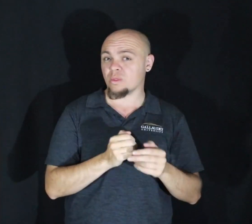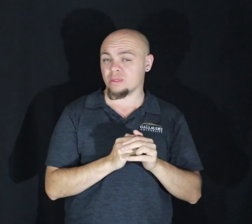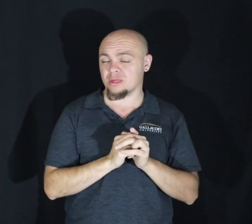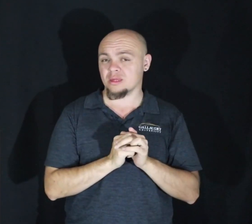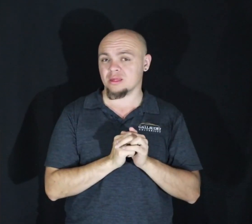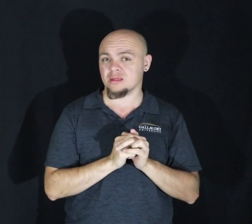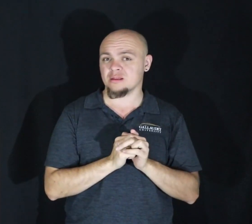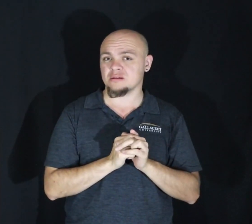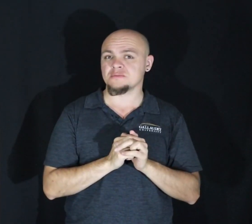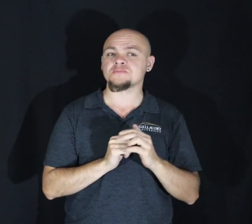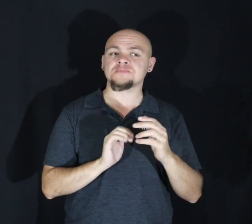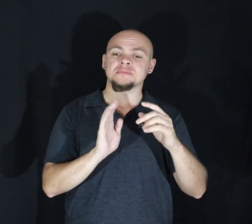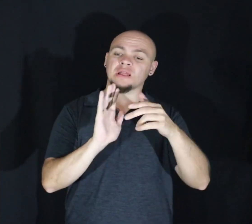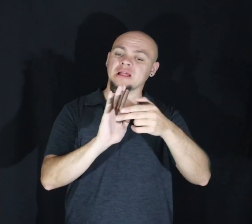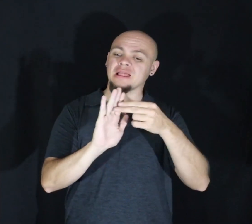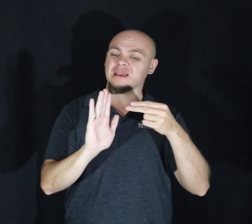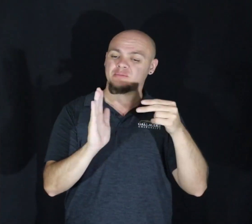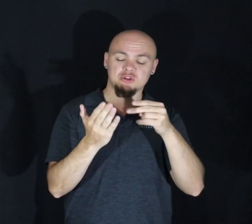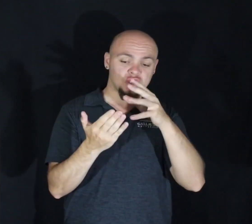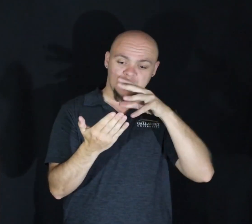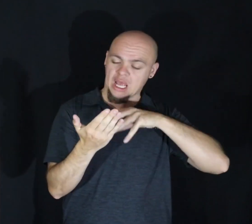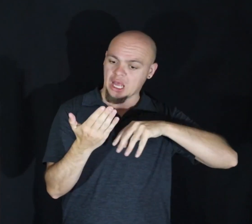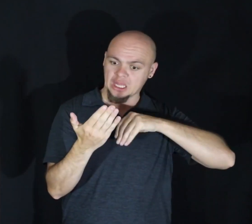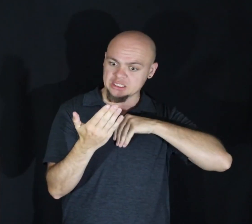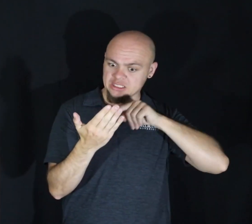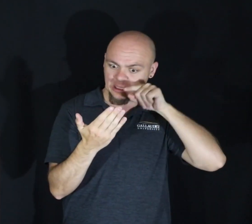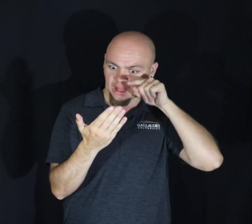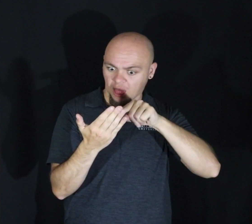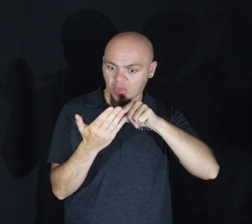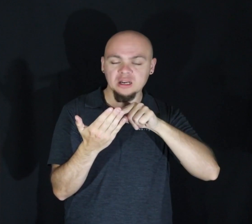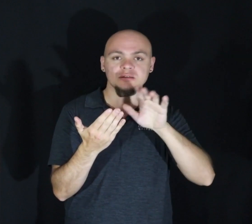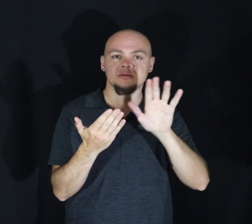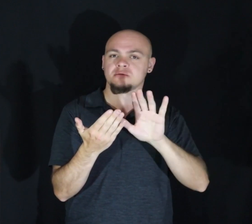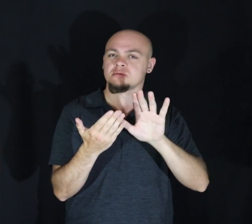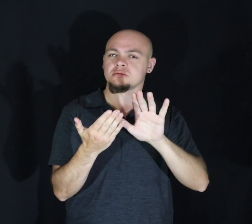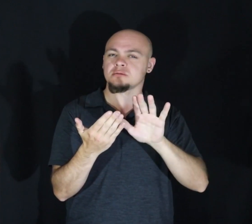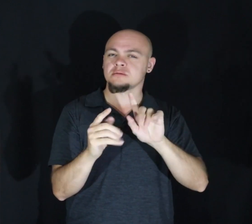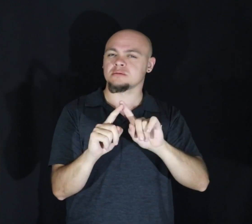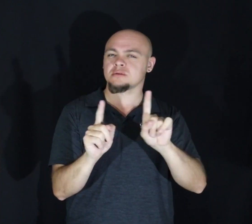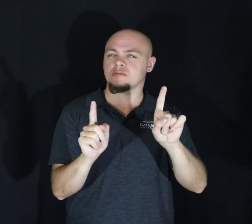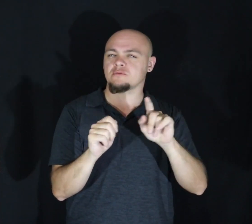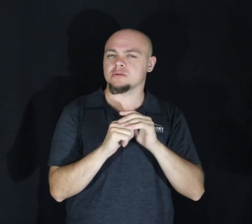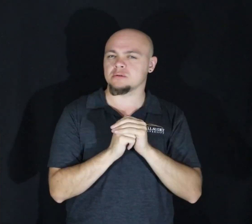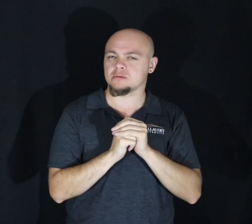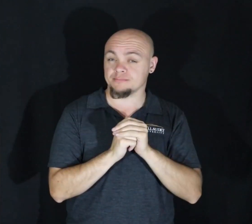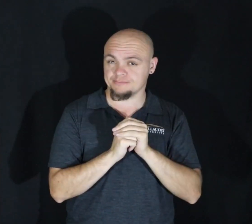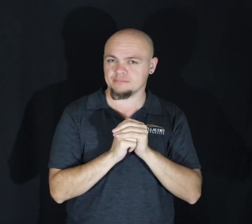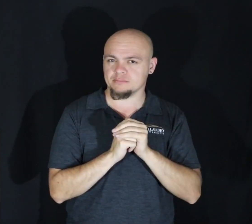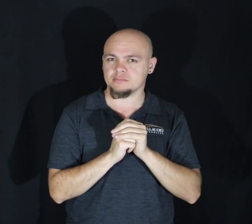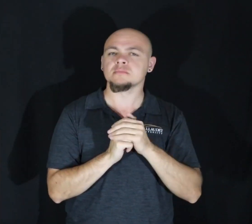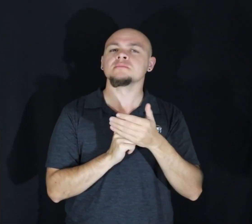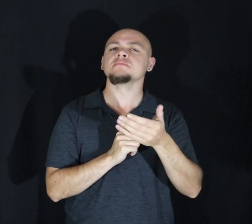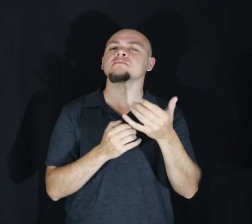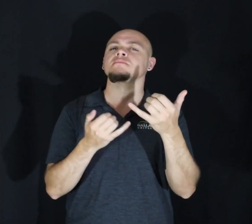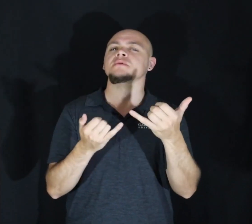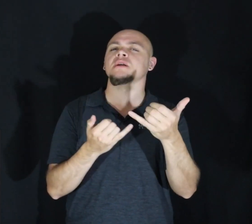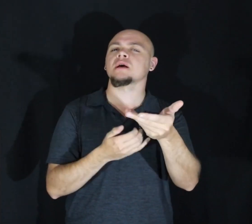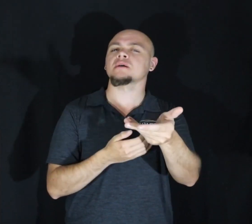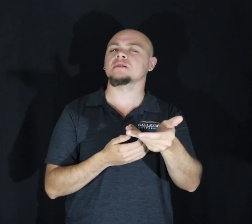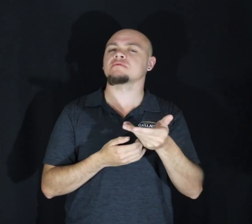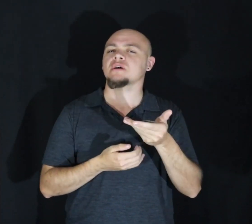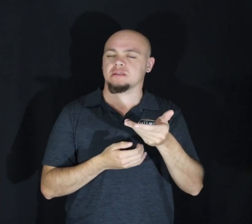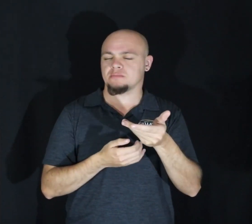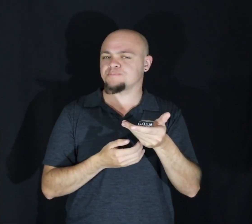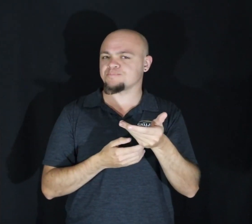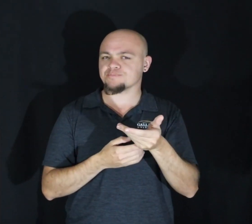Instead of accepting labels at face value, what if we did something different? What if I invite you to join me on this